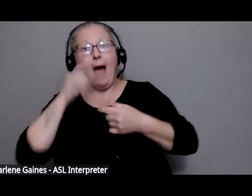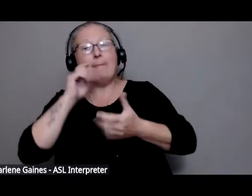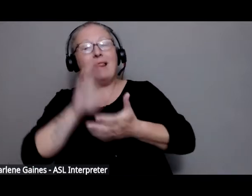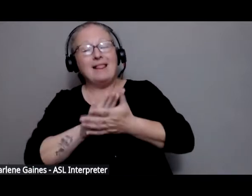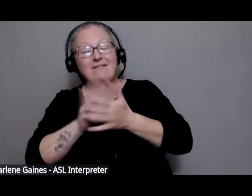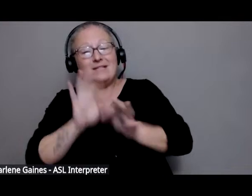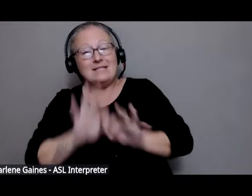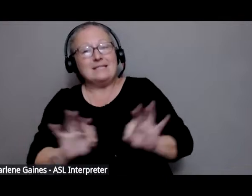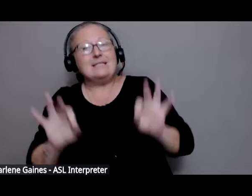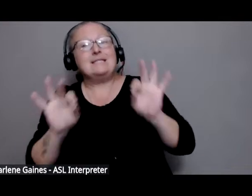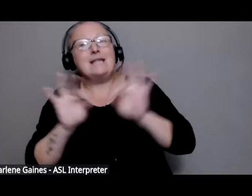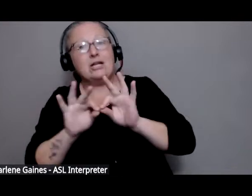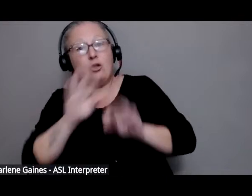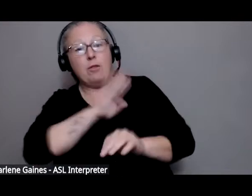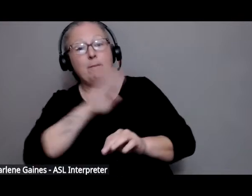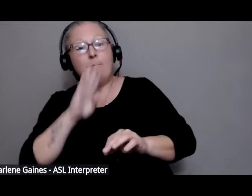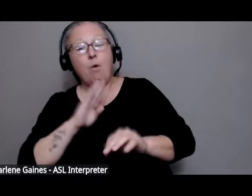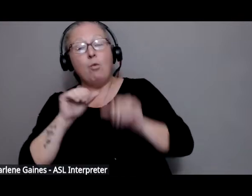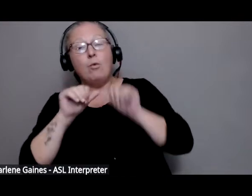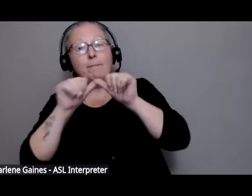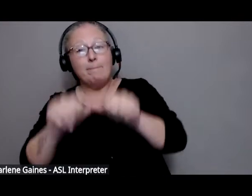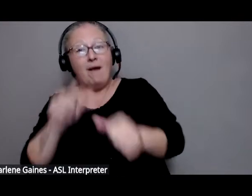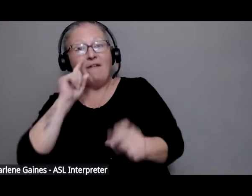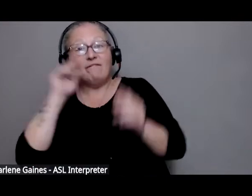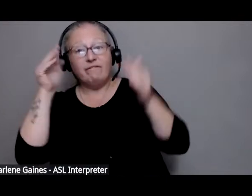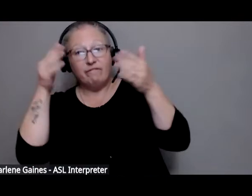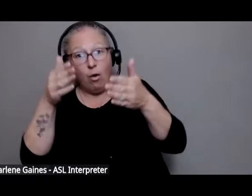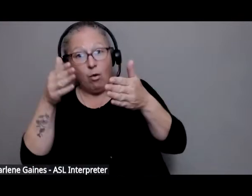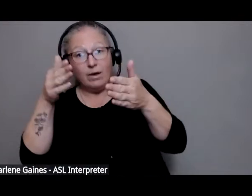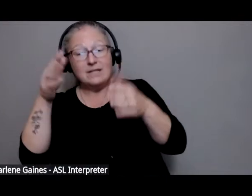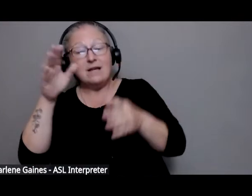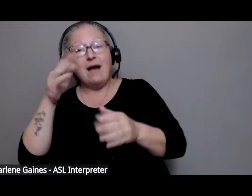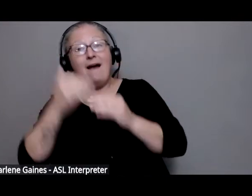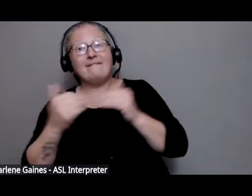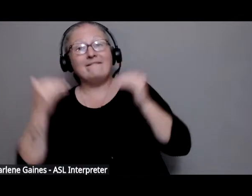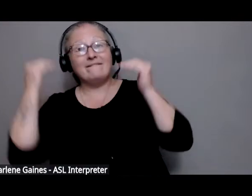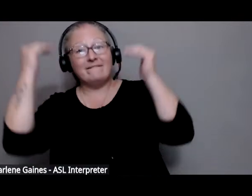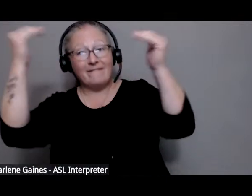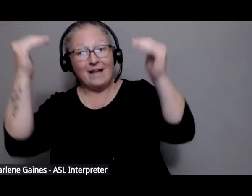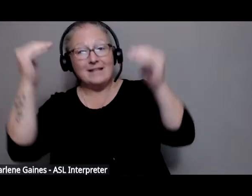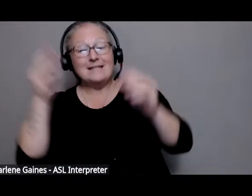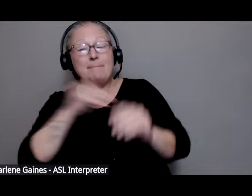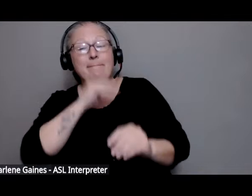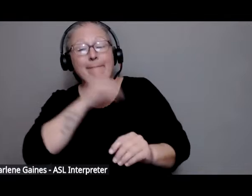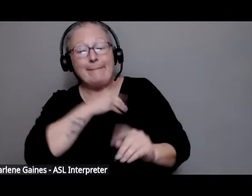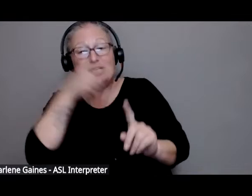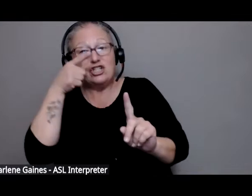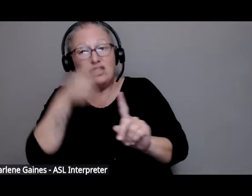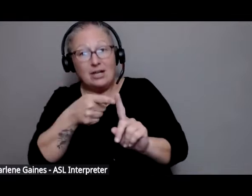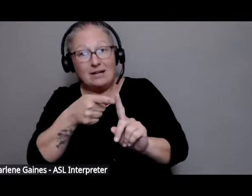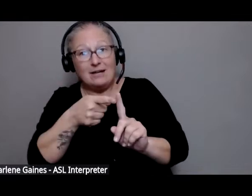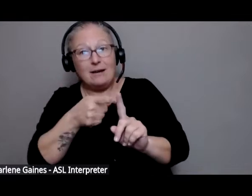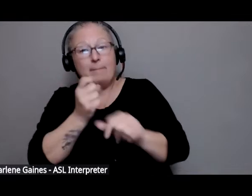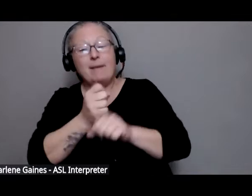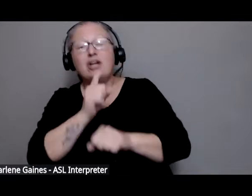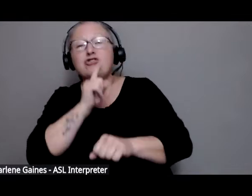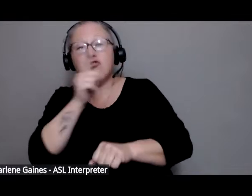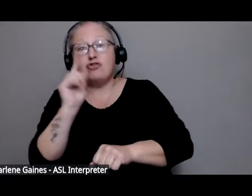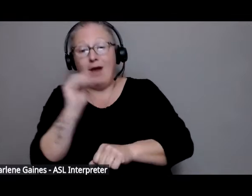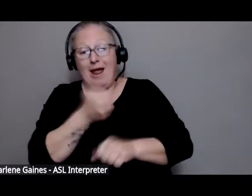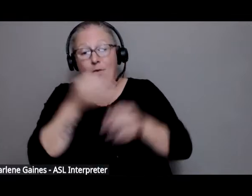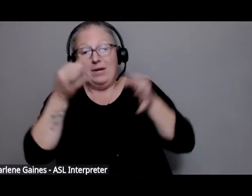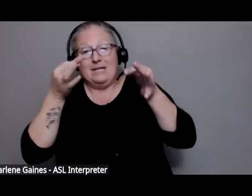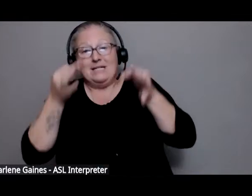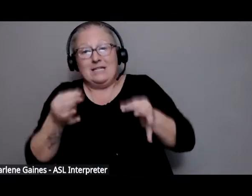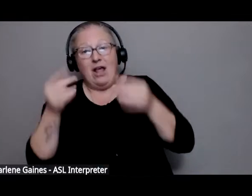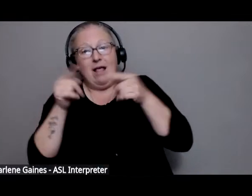that the board remain focused on advancing the mission, ensuring our decisions